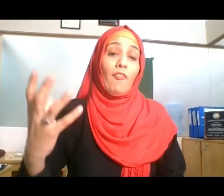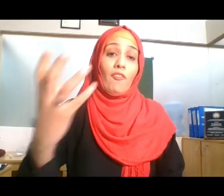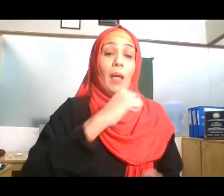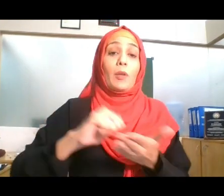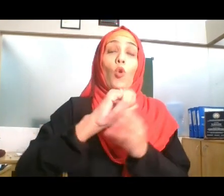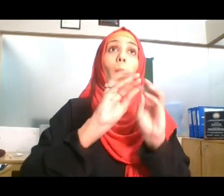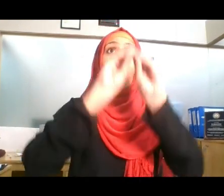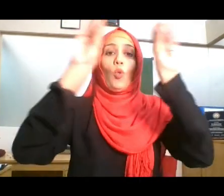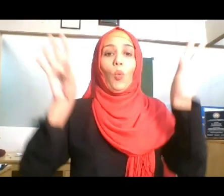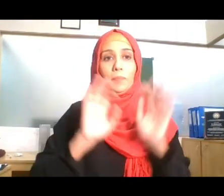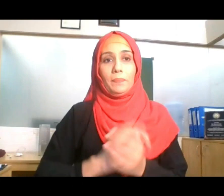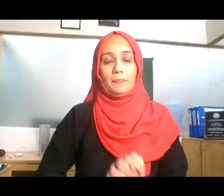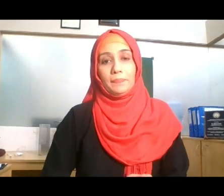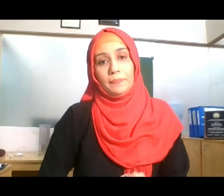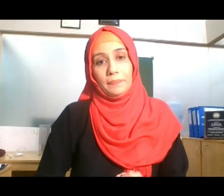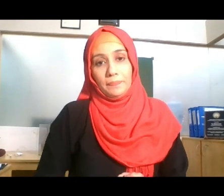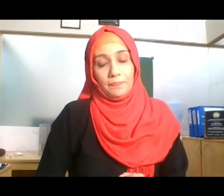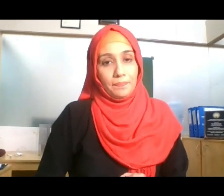example. Again,